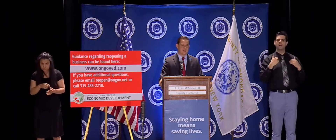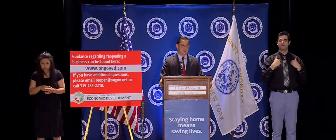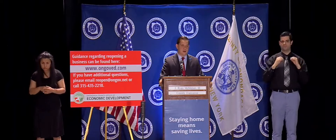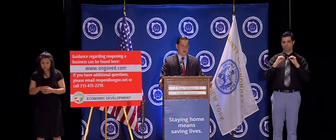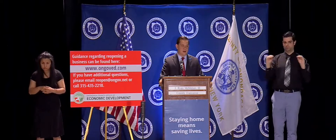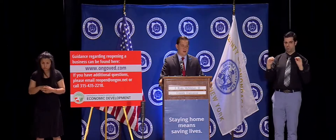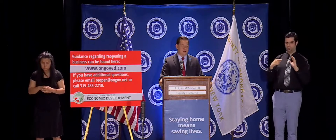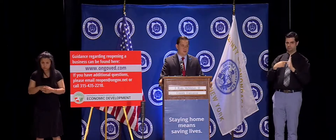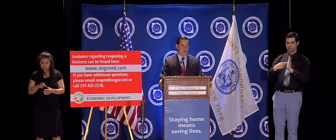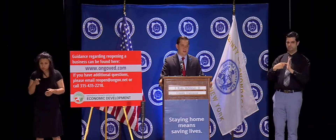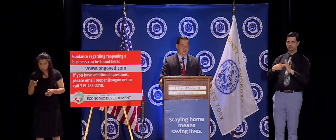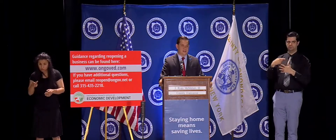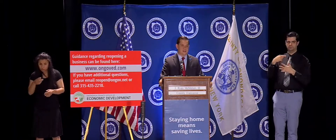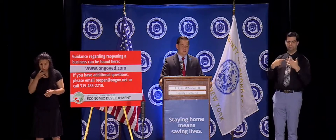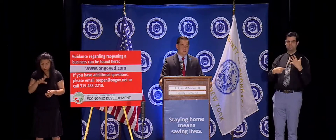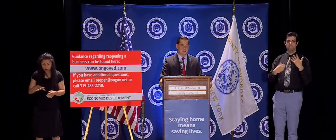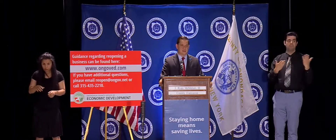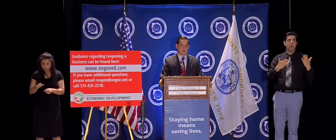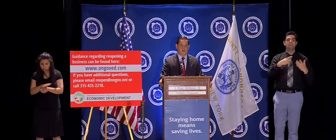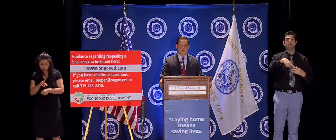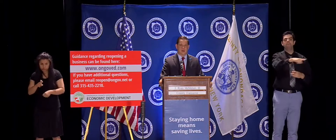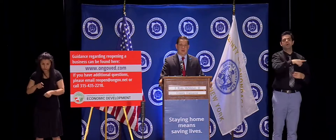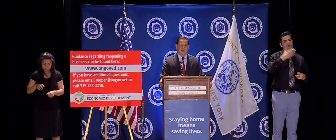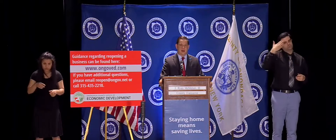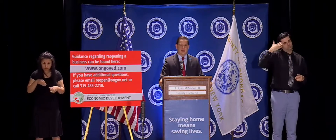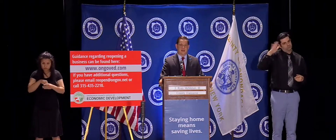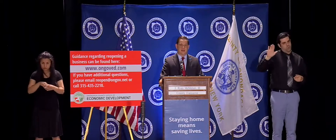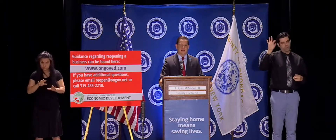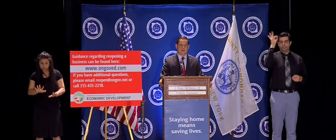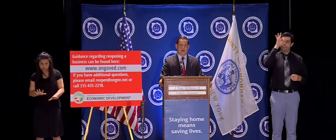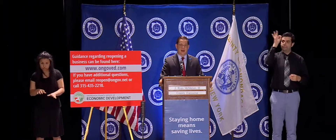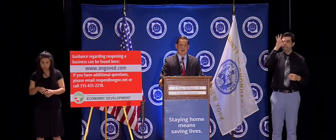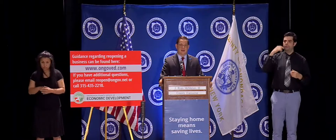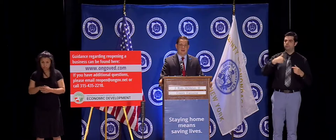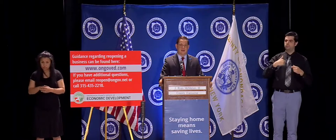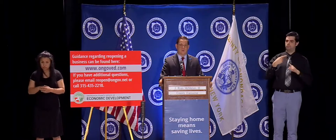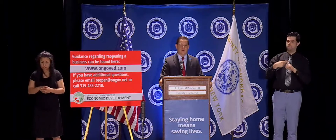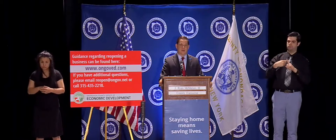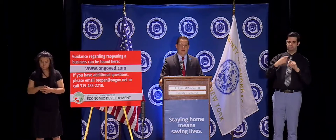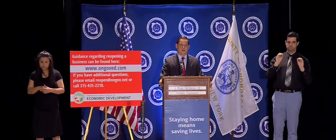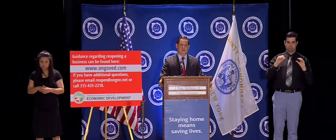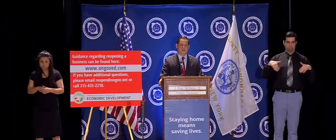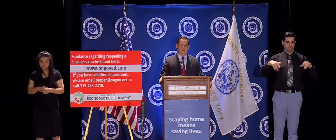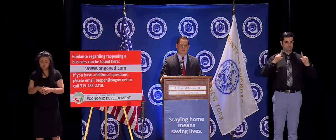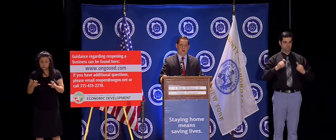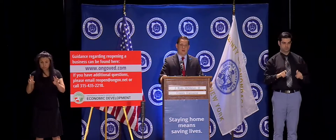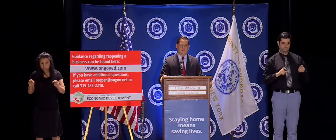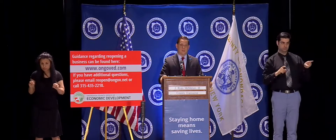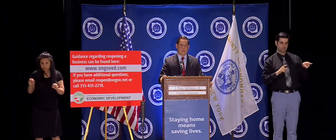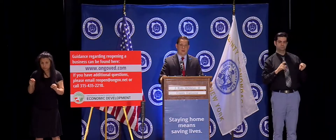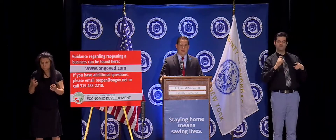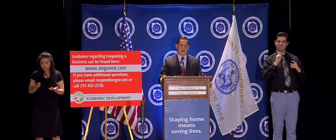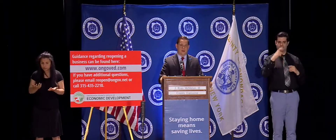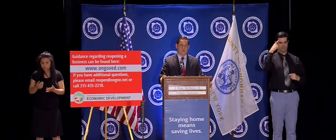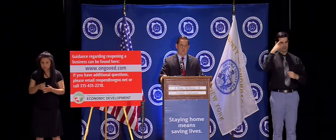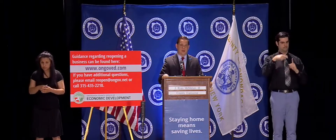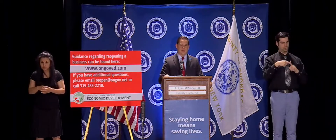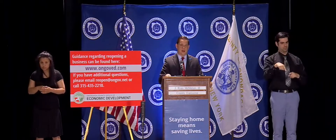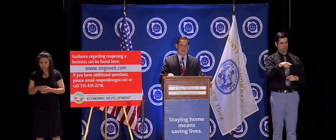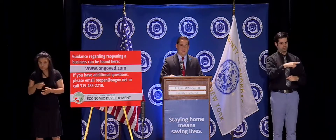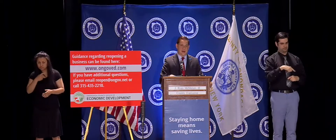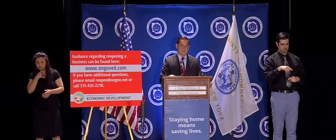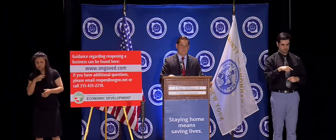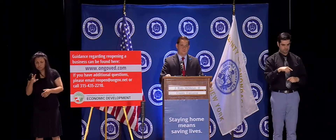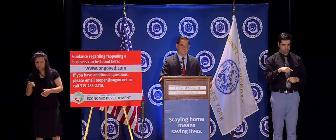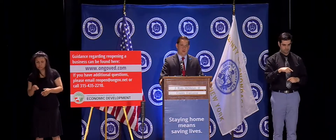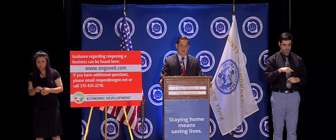sick unless you go get tested. And so I think that we need to be smart and